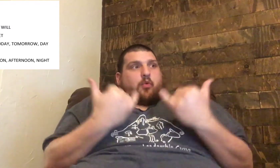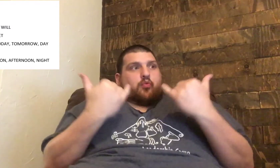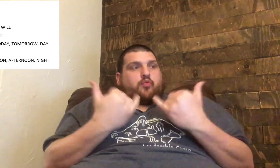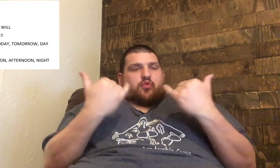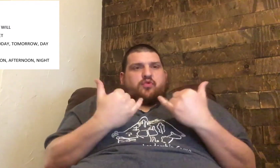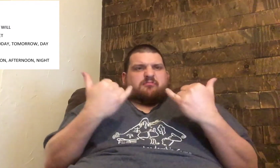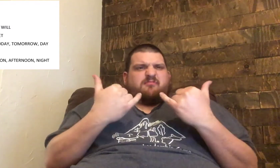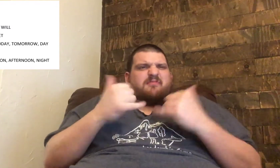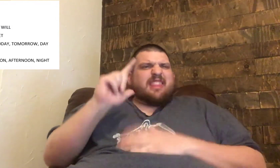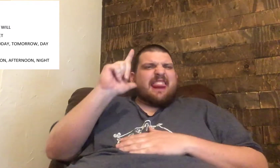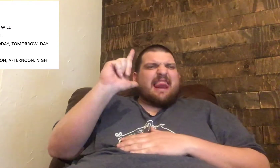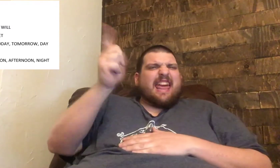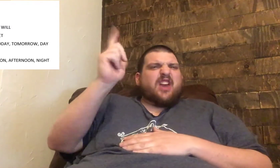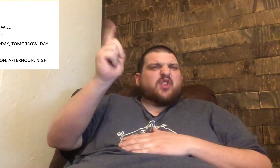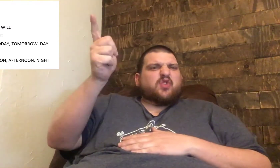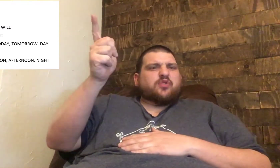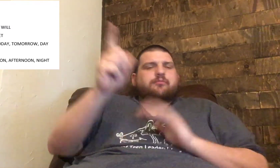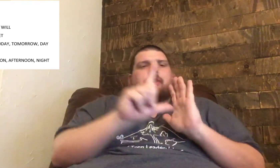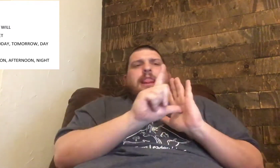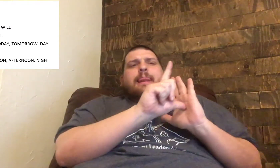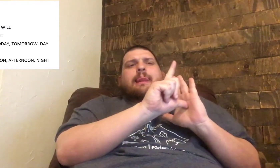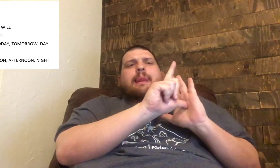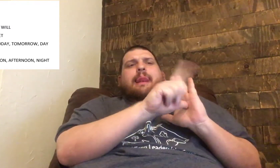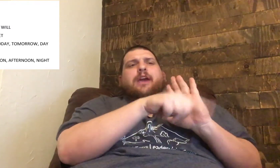Right now, now. Later